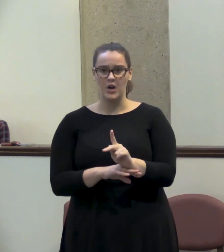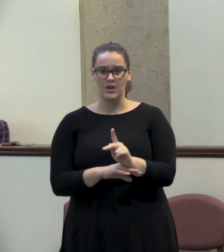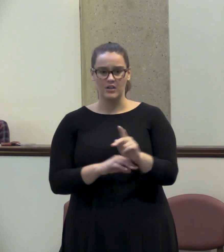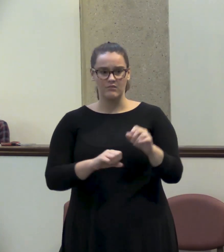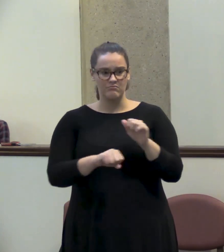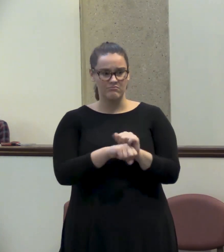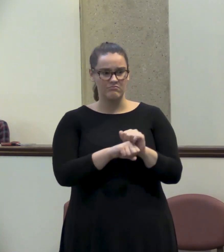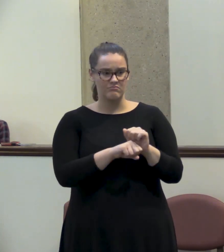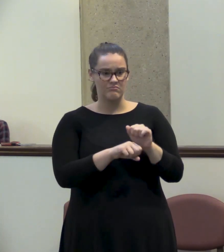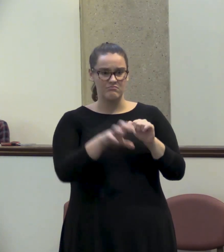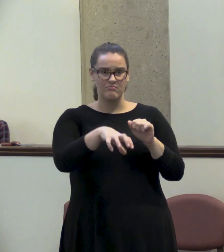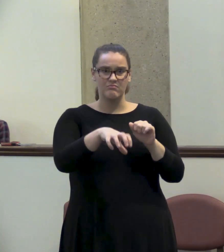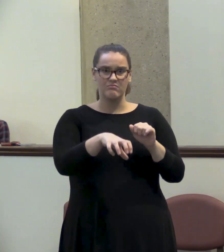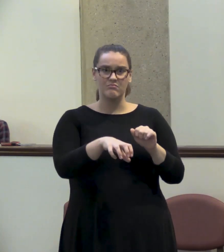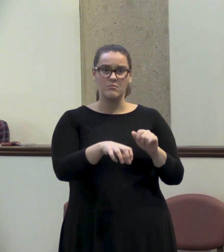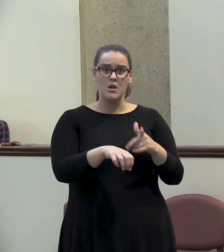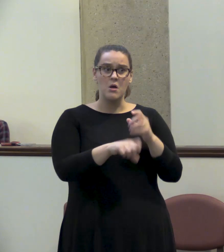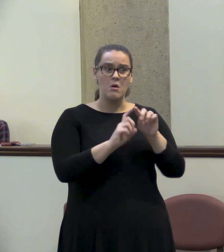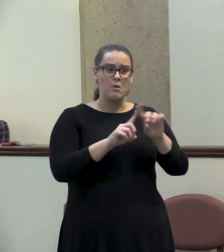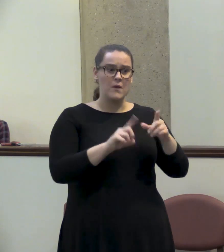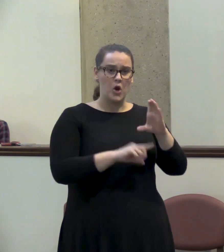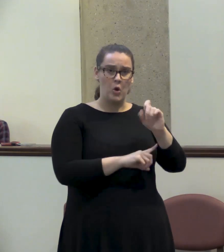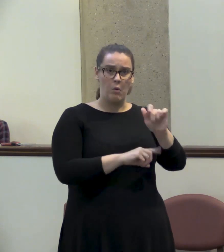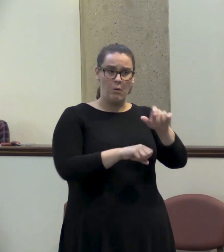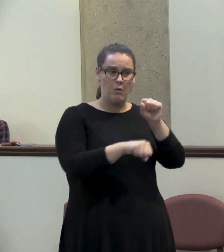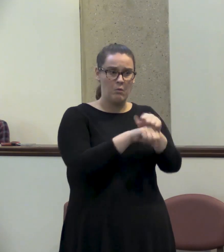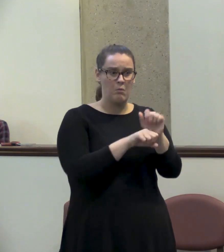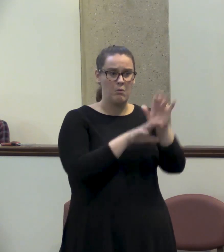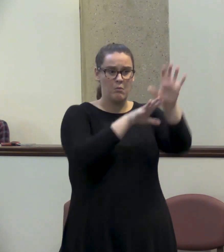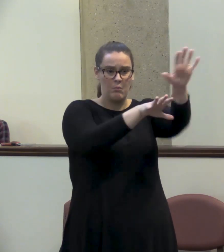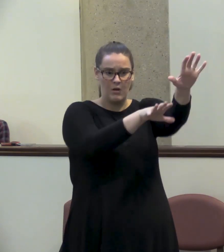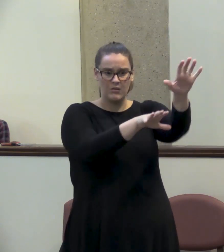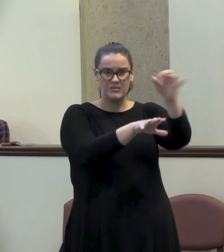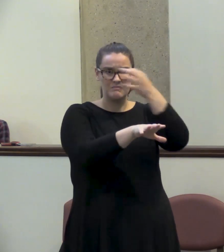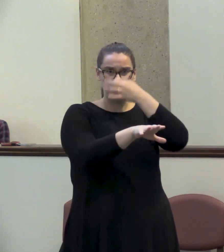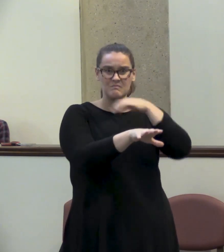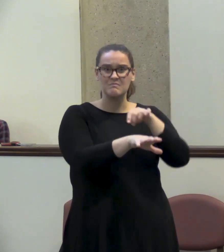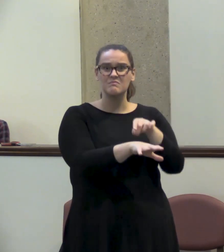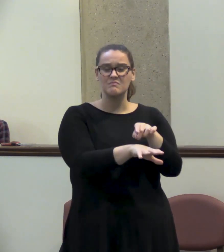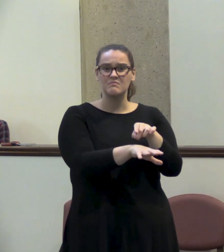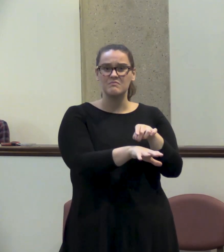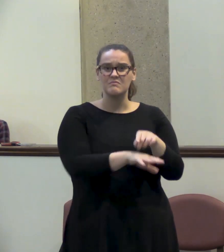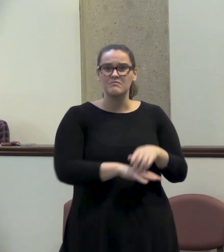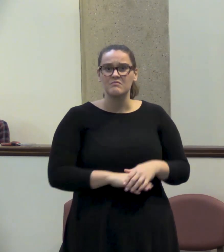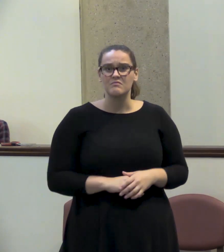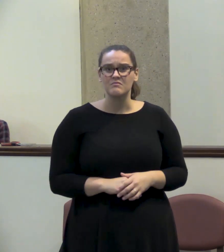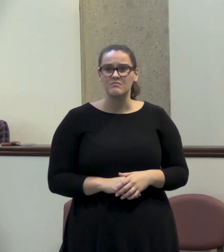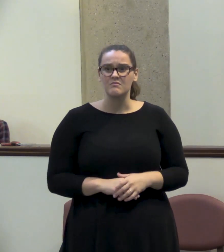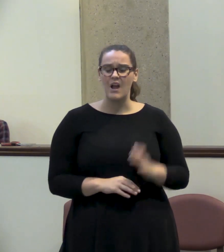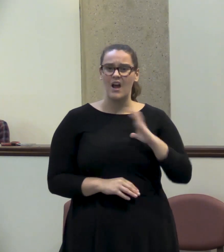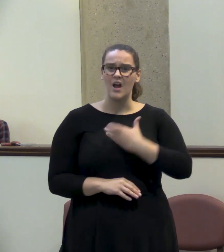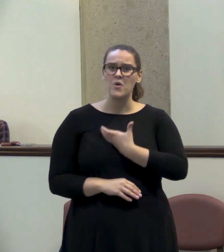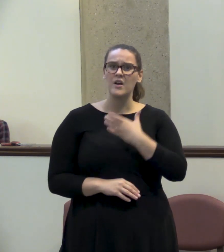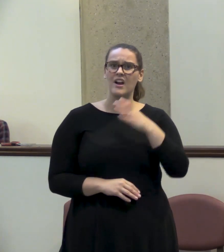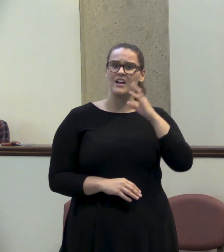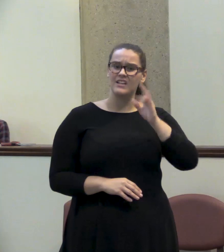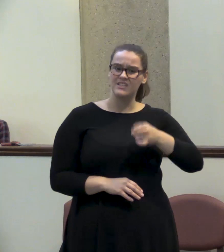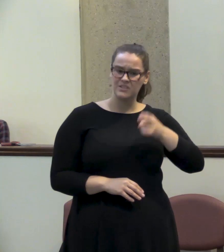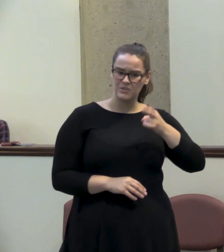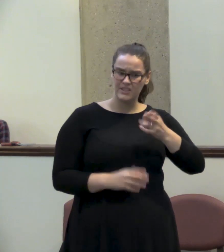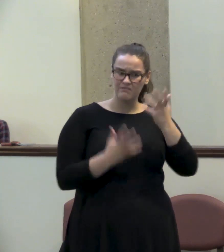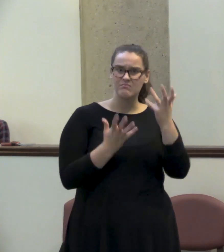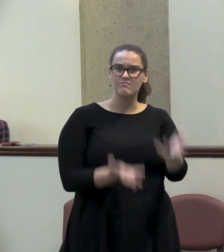coal. This is our reality, this is our history. And what you're really focused in